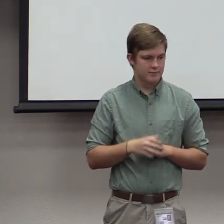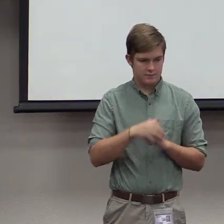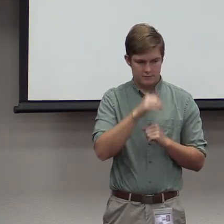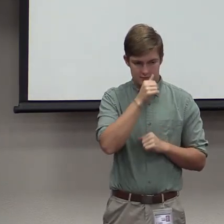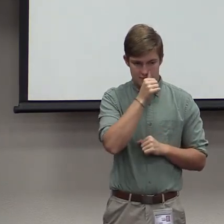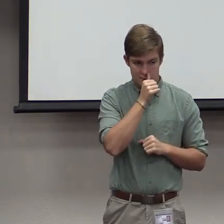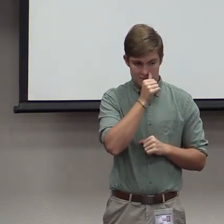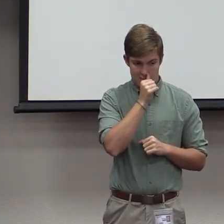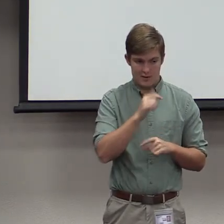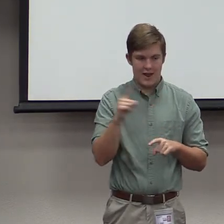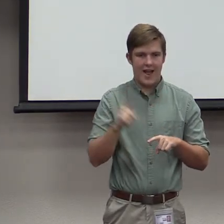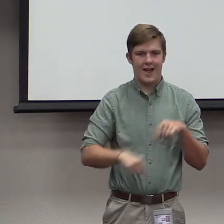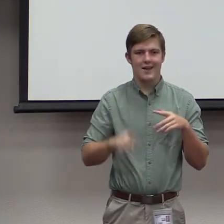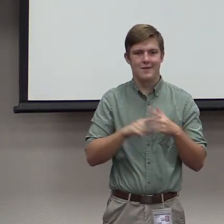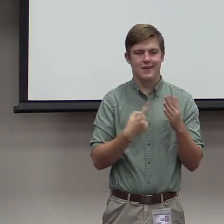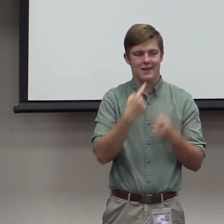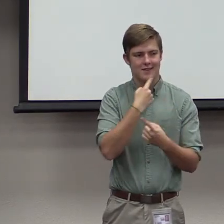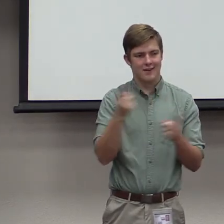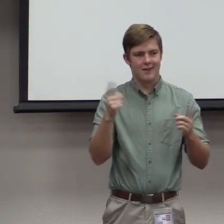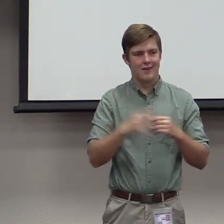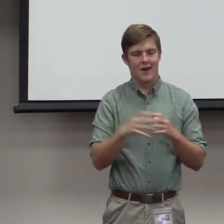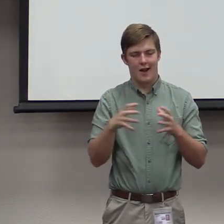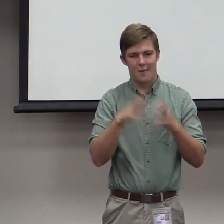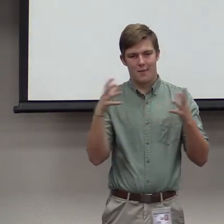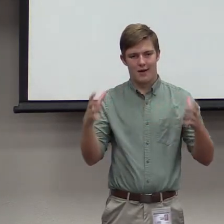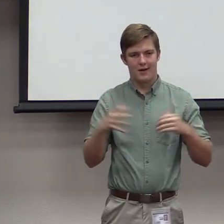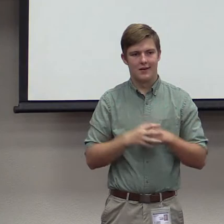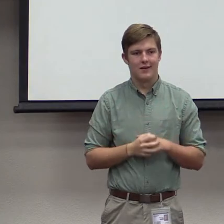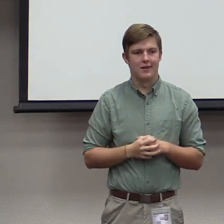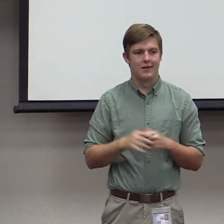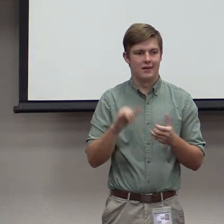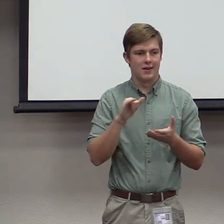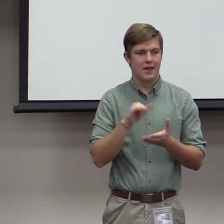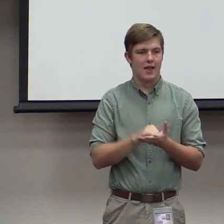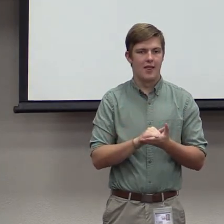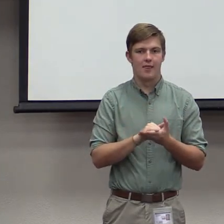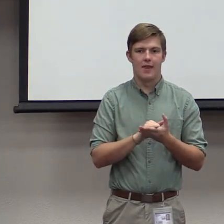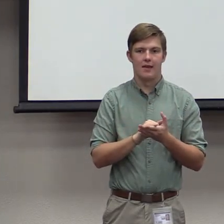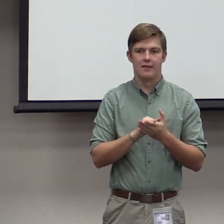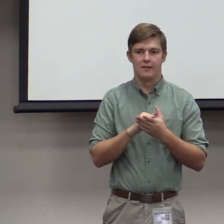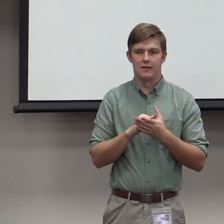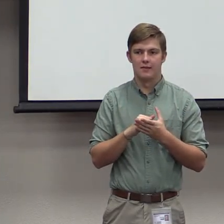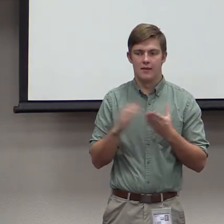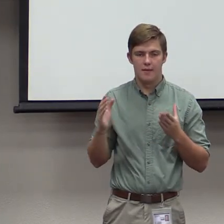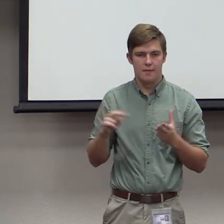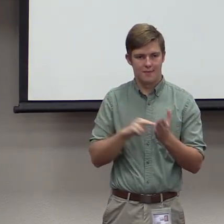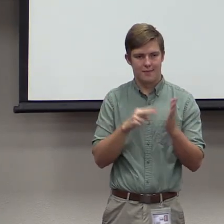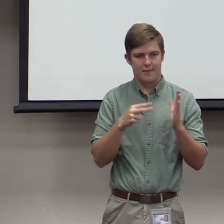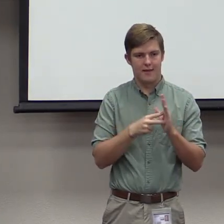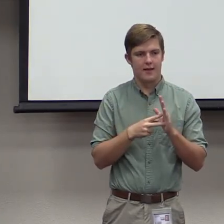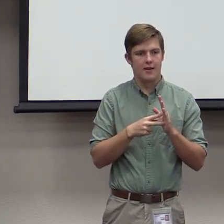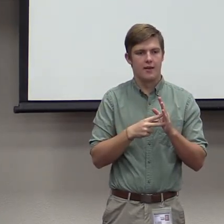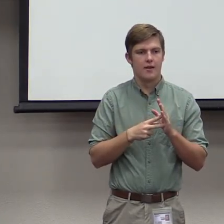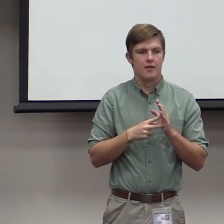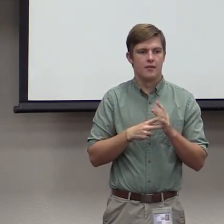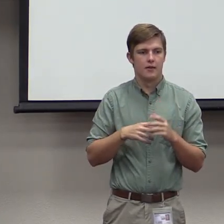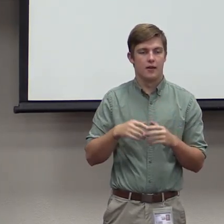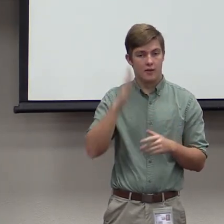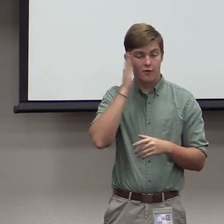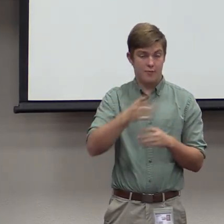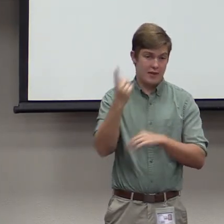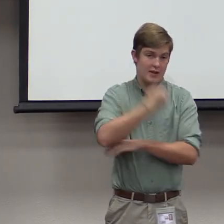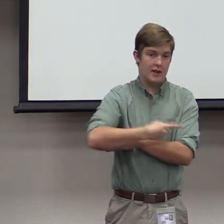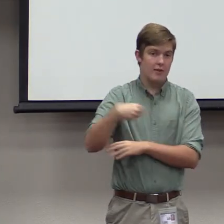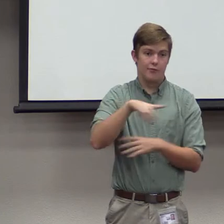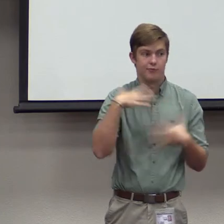I can't begin to tell you how much that charge means. Because there'll be a day when you leave